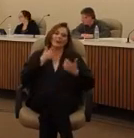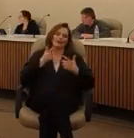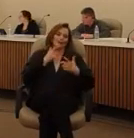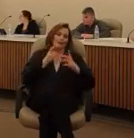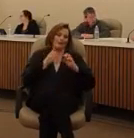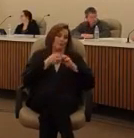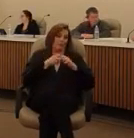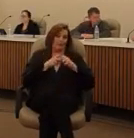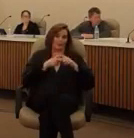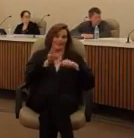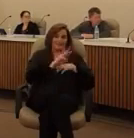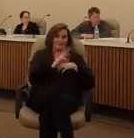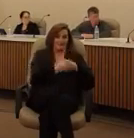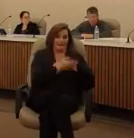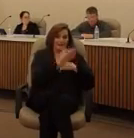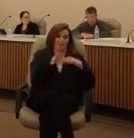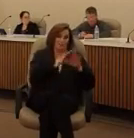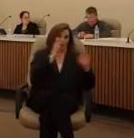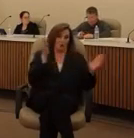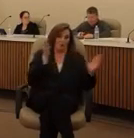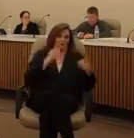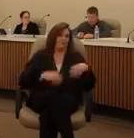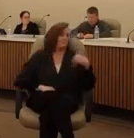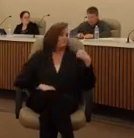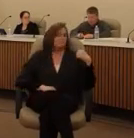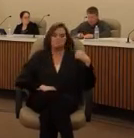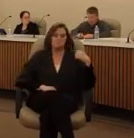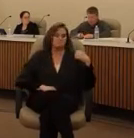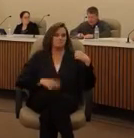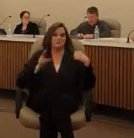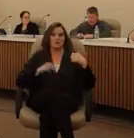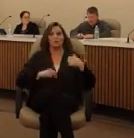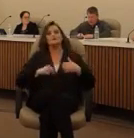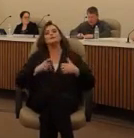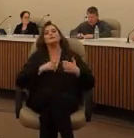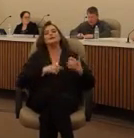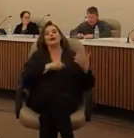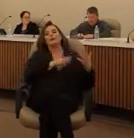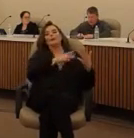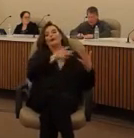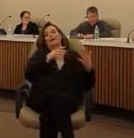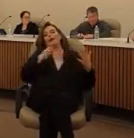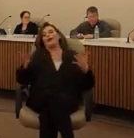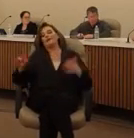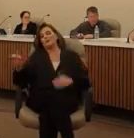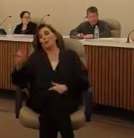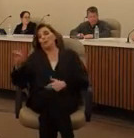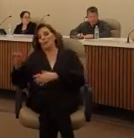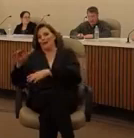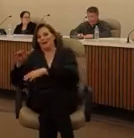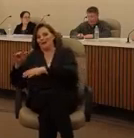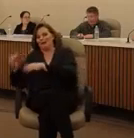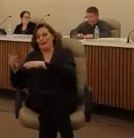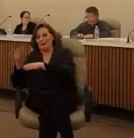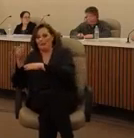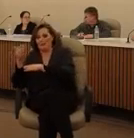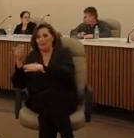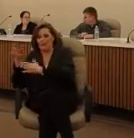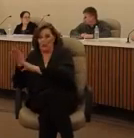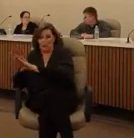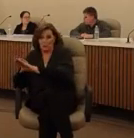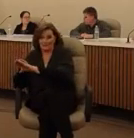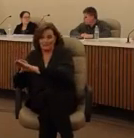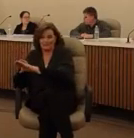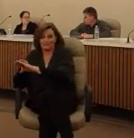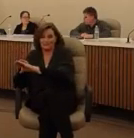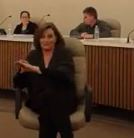a.m. start? No. Okay. Now we get to the end. Mike was against 2 a.m. I don't know